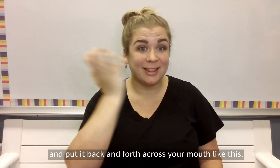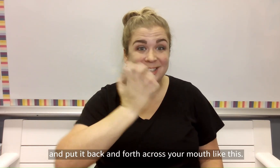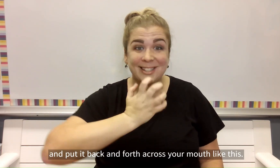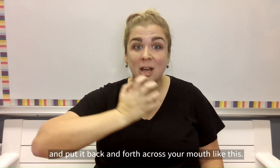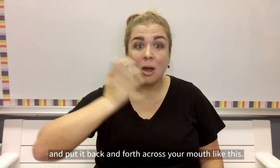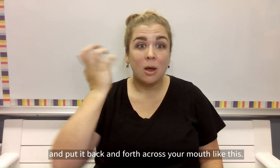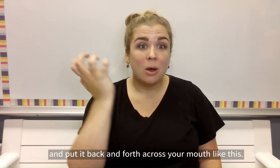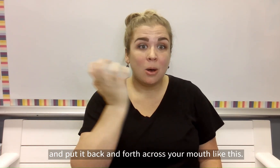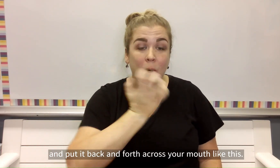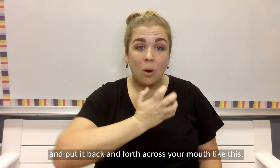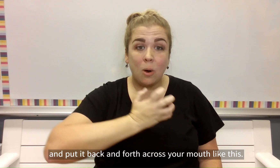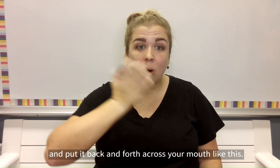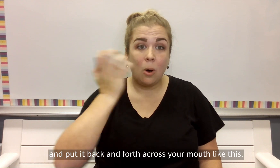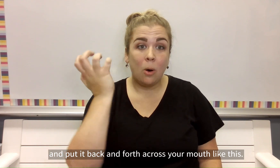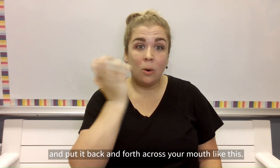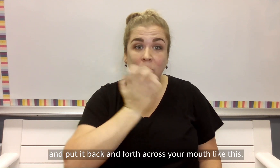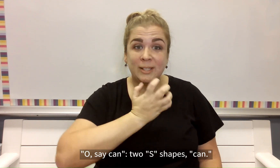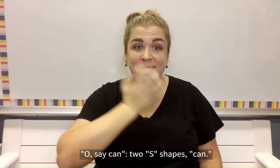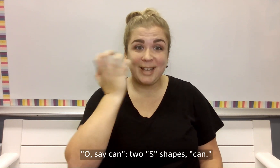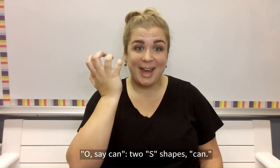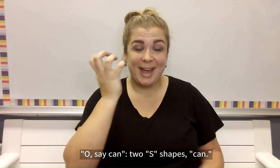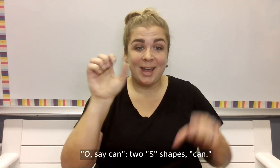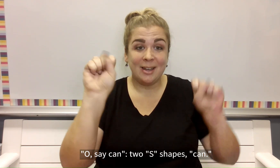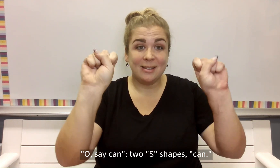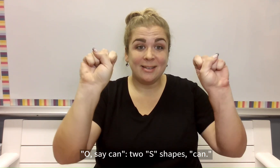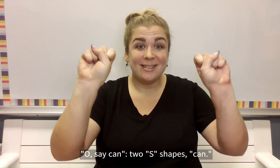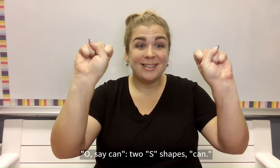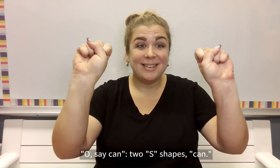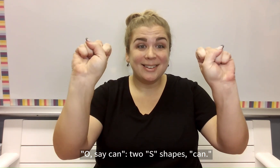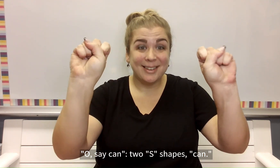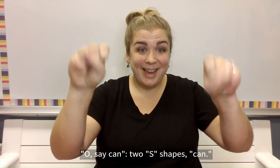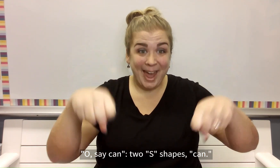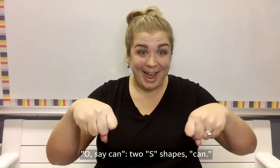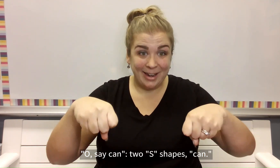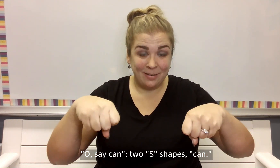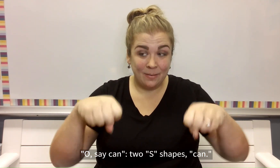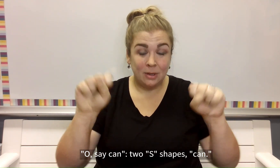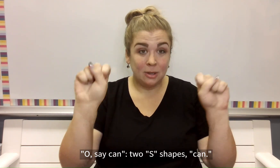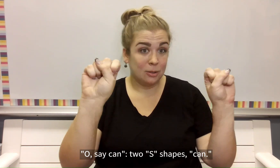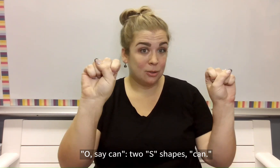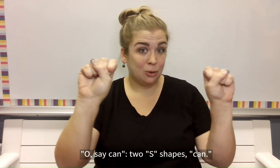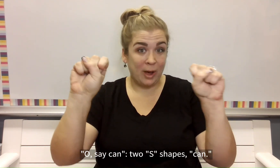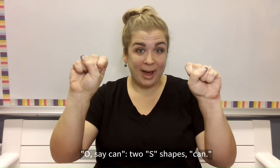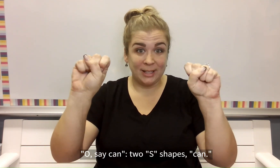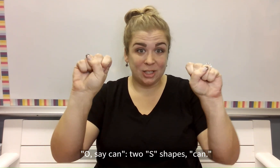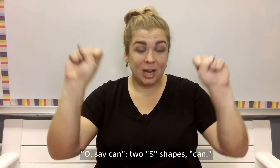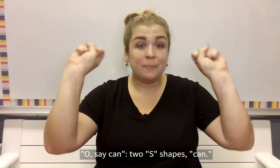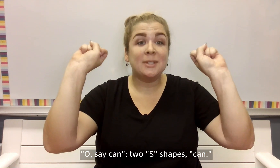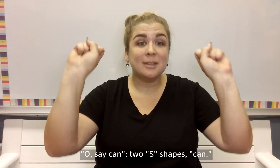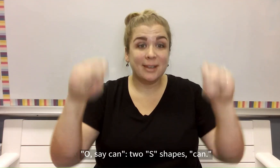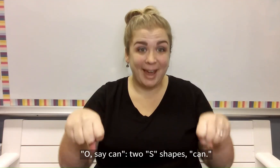this. "Oh, say, can." Two S shapes,